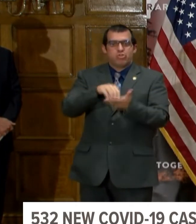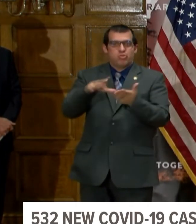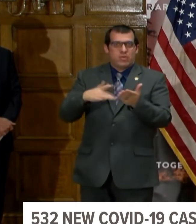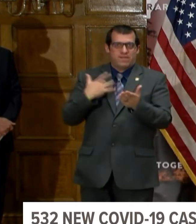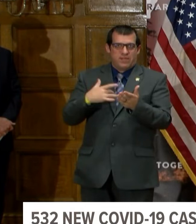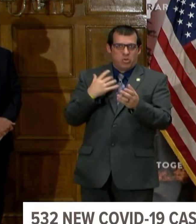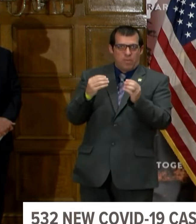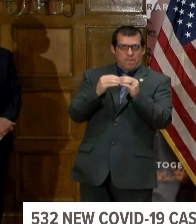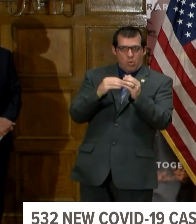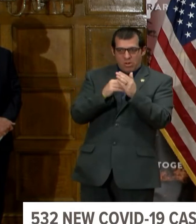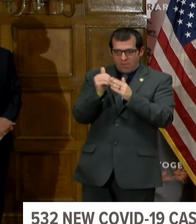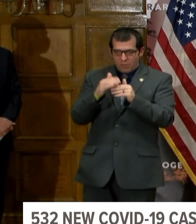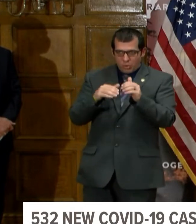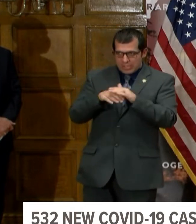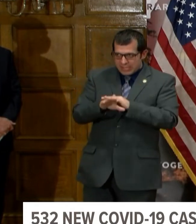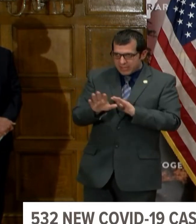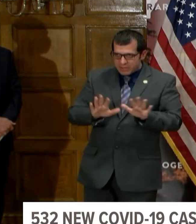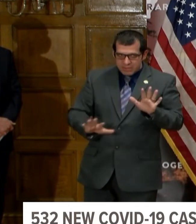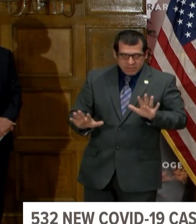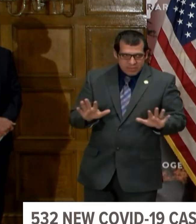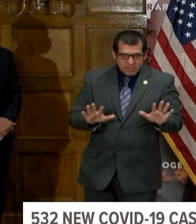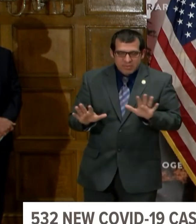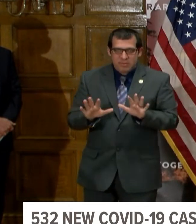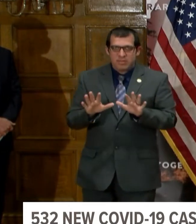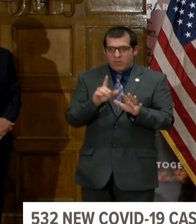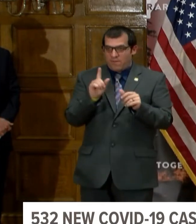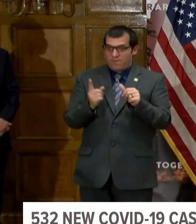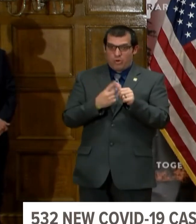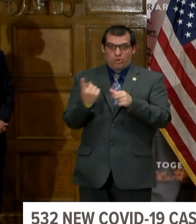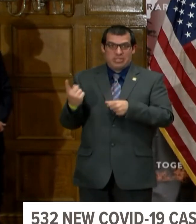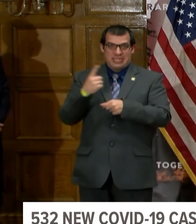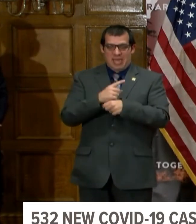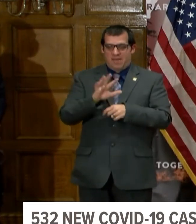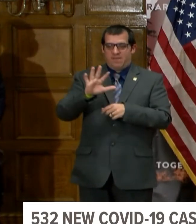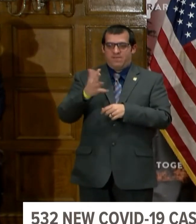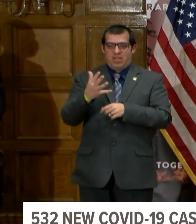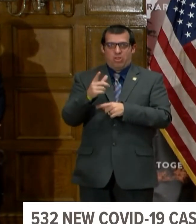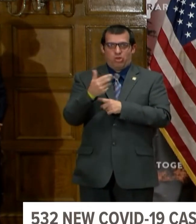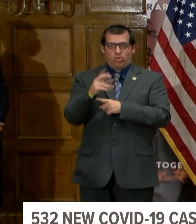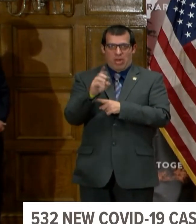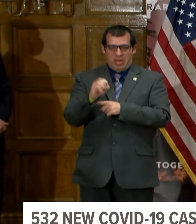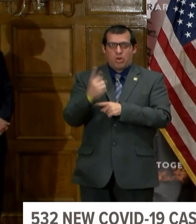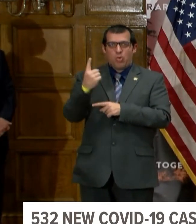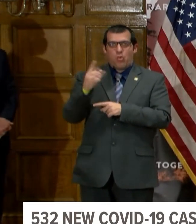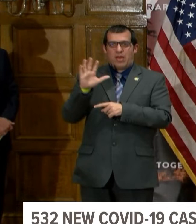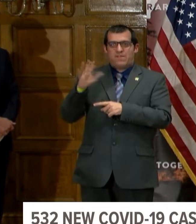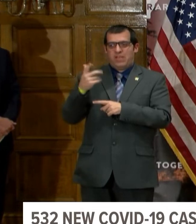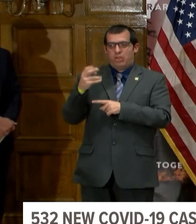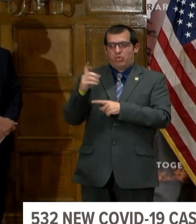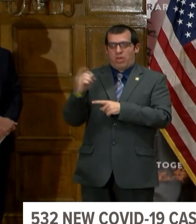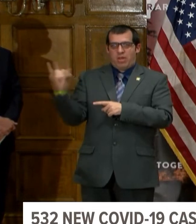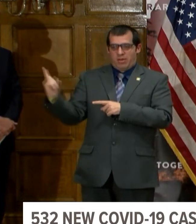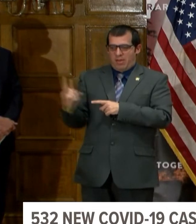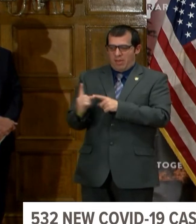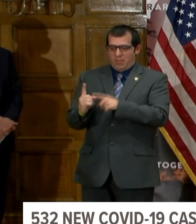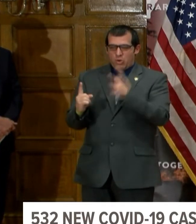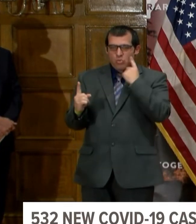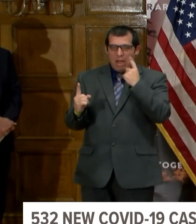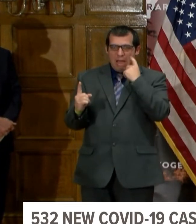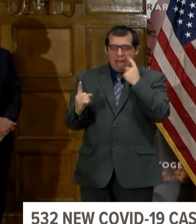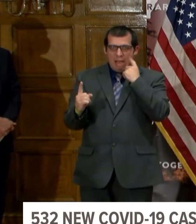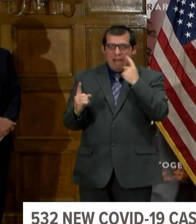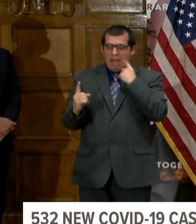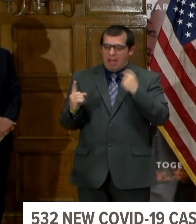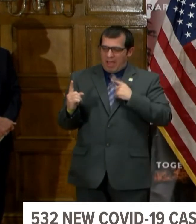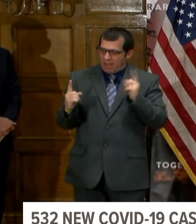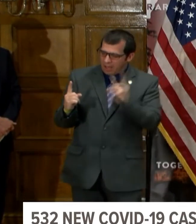in coming into the school. And on our first day of school with fifth graders, there was a fifth grader that was crying. And I went up to him